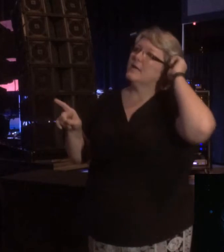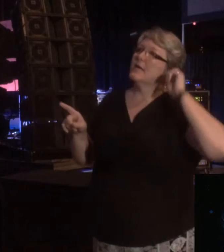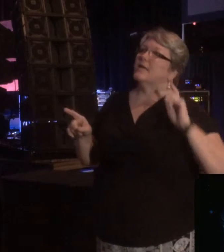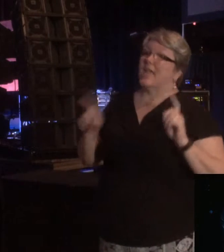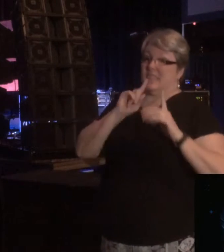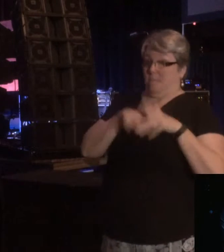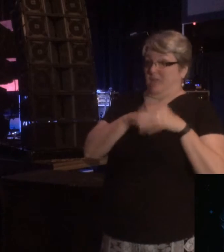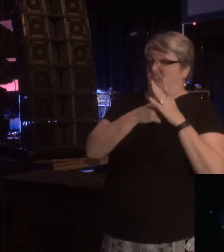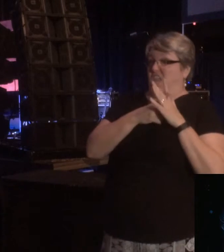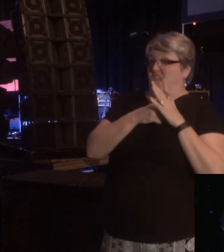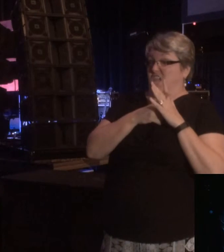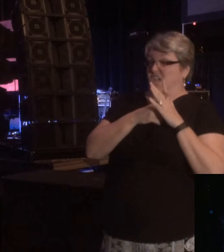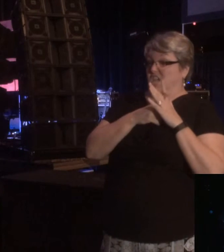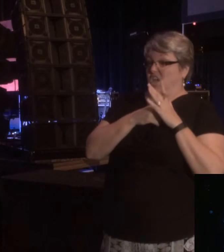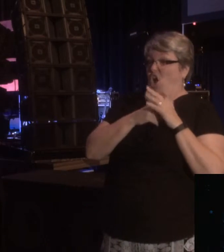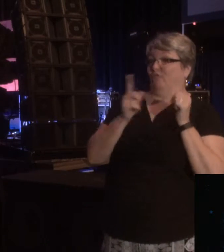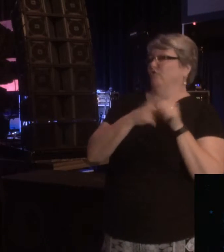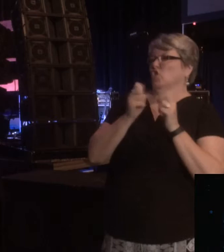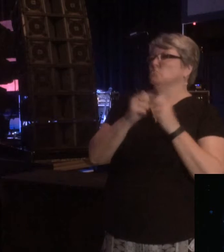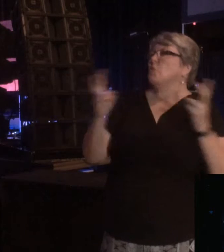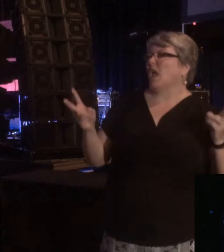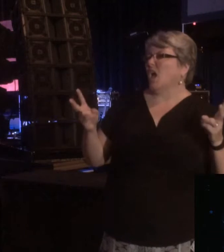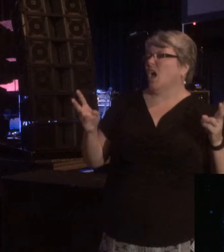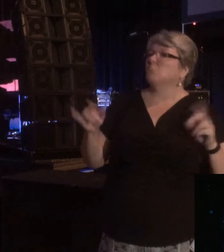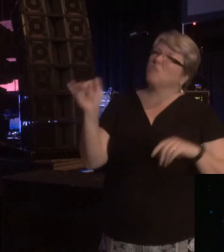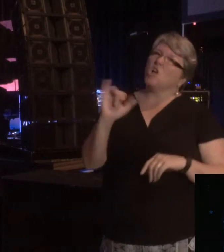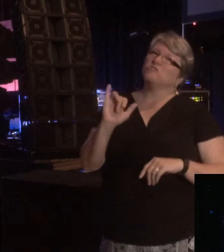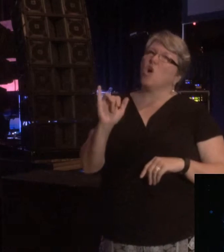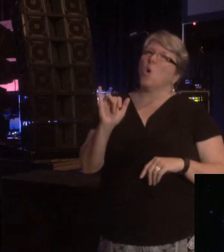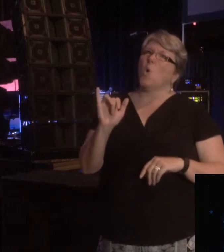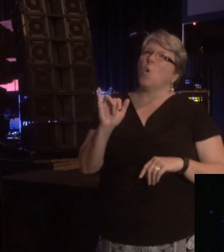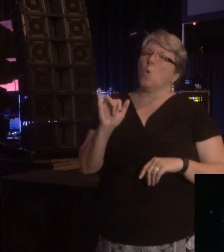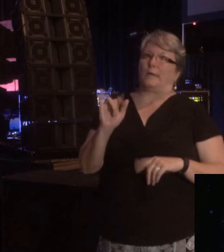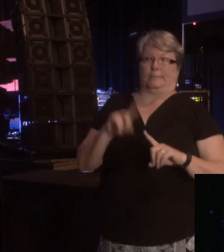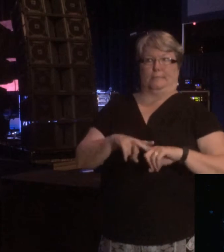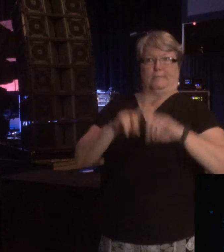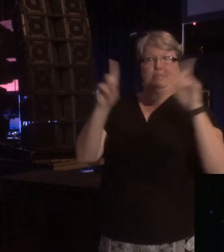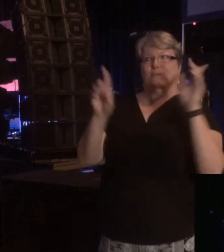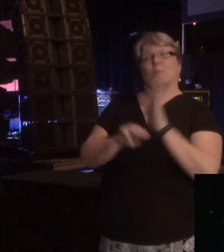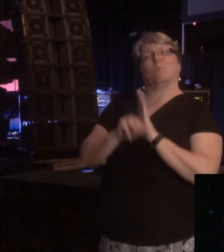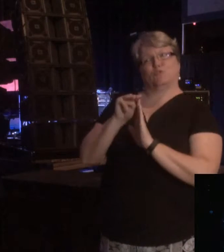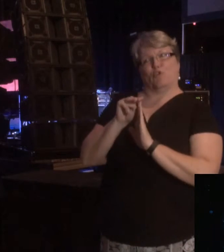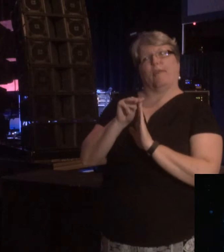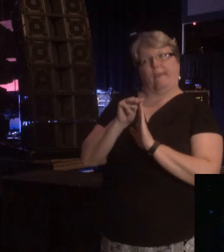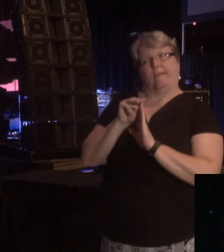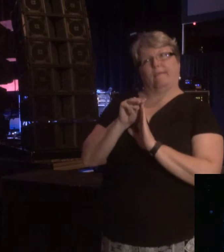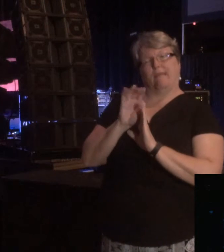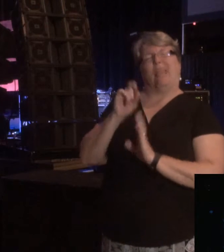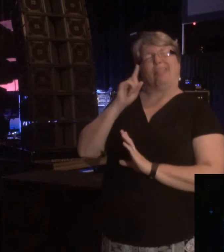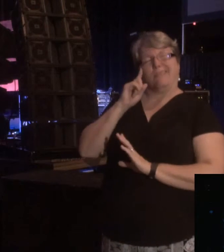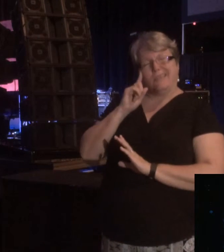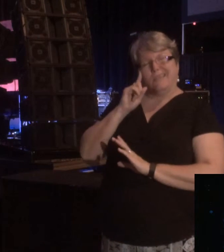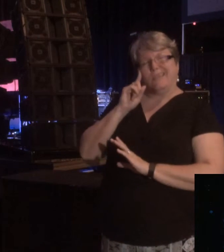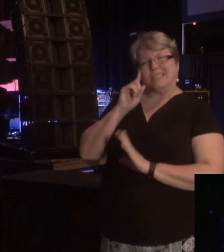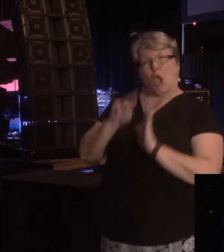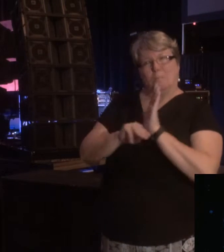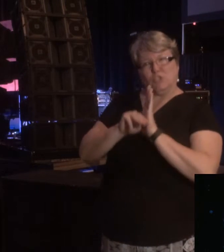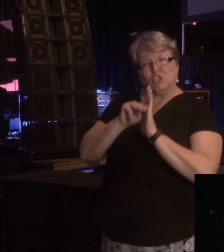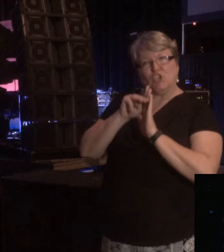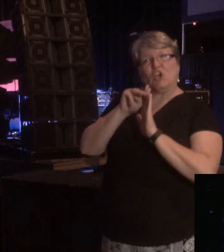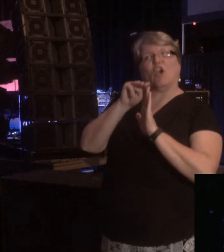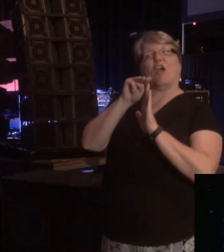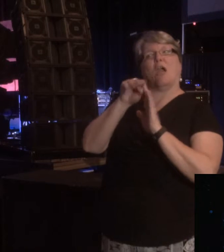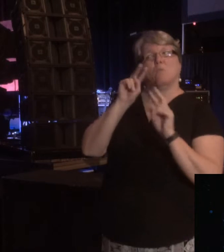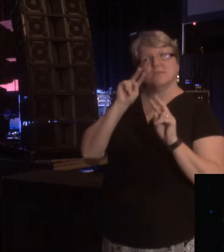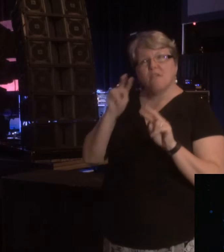bad? No. I have different recollections. Okay, well, it was not that bad at all. But